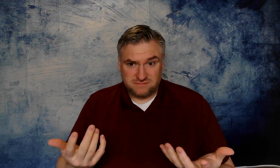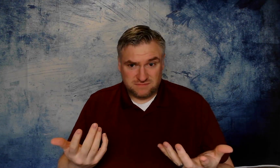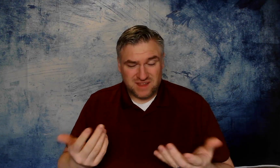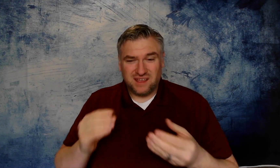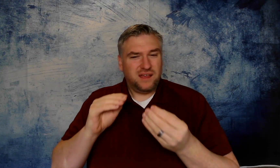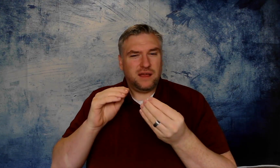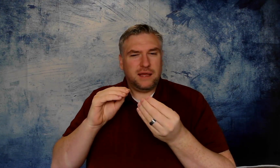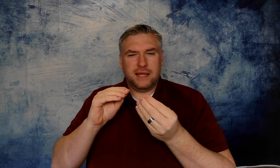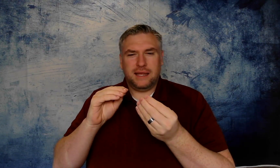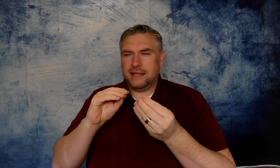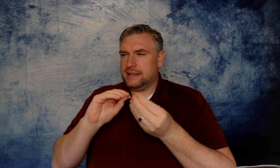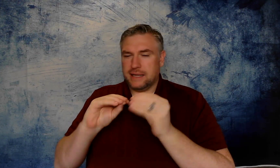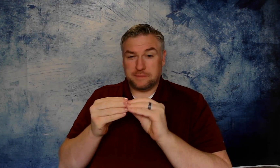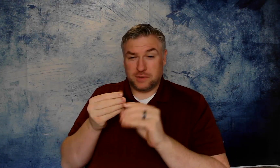done.